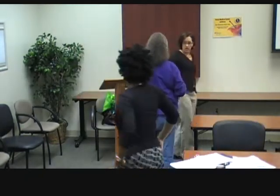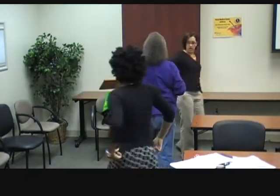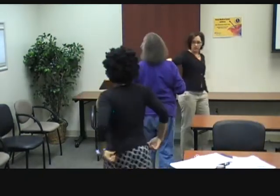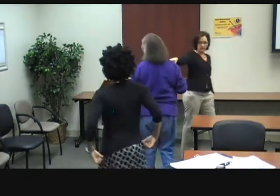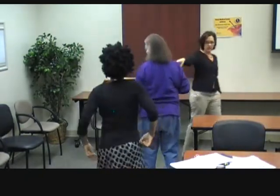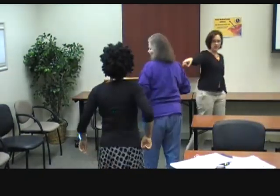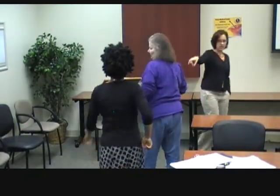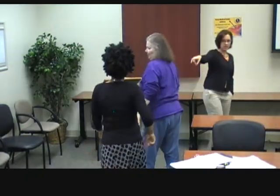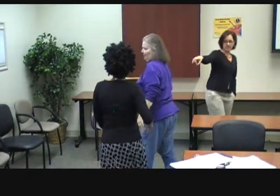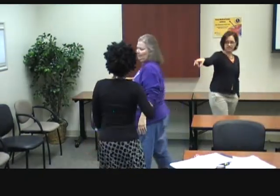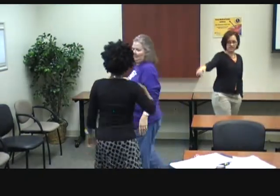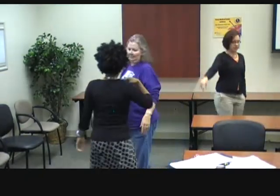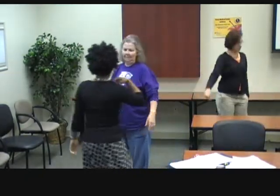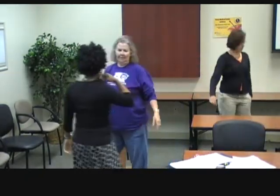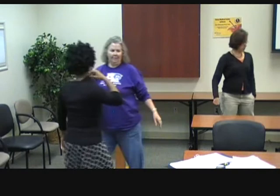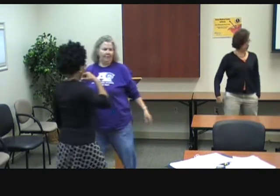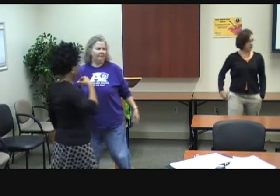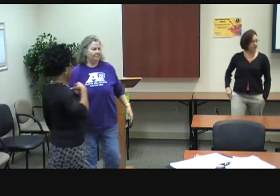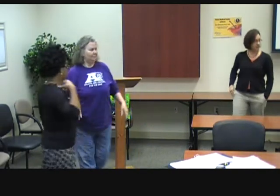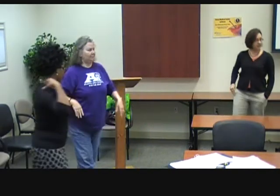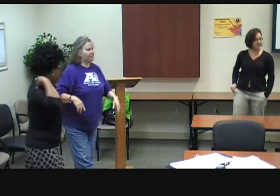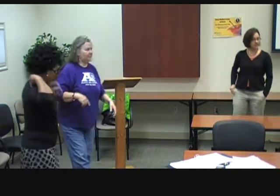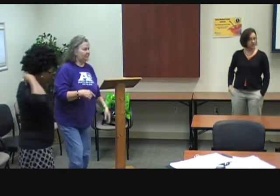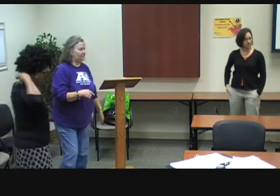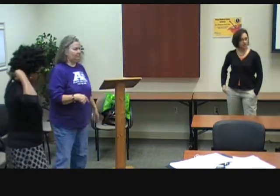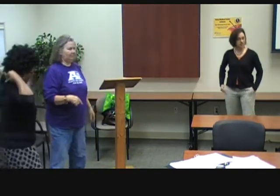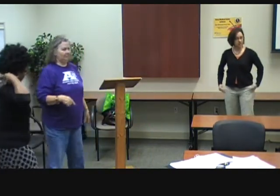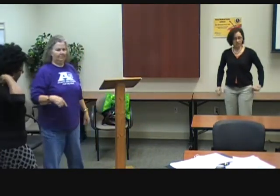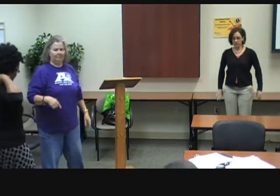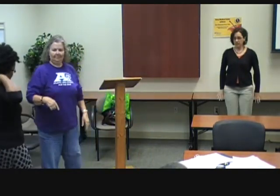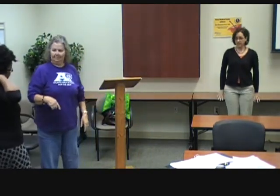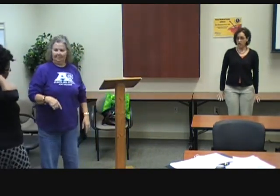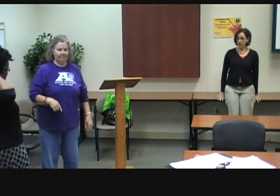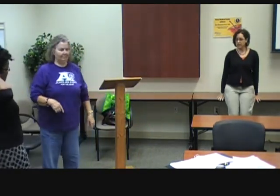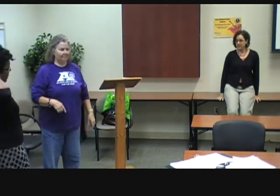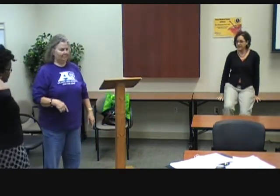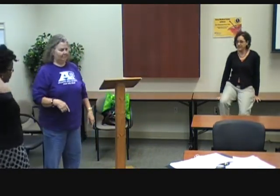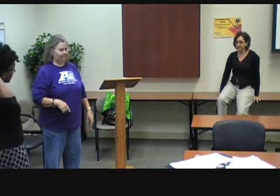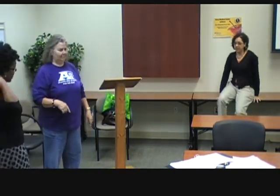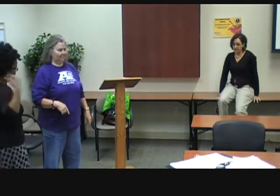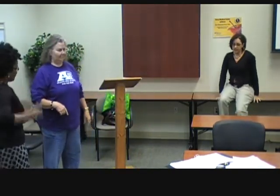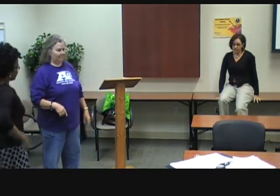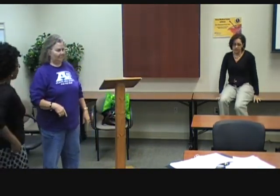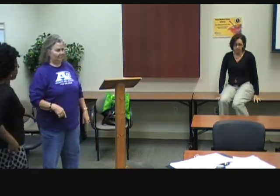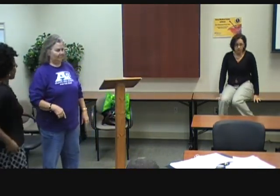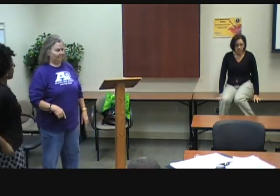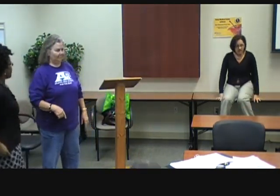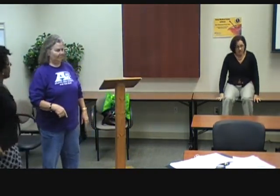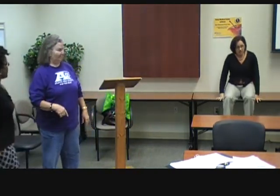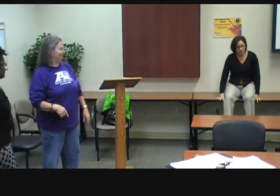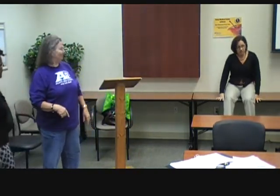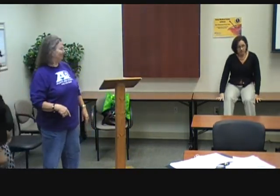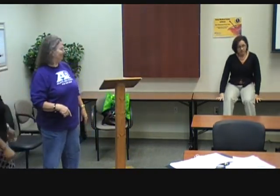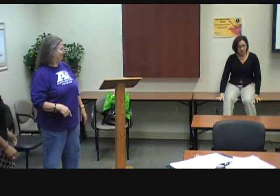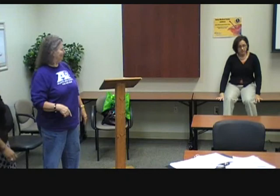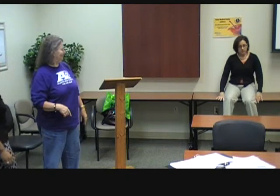How about right there? Everybody can see right there. Okay. Everybody can see. It's all about seeing. I got not ready.